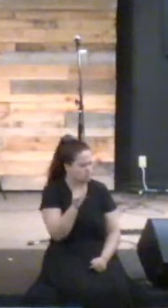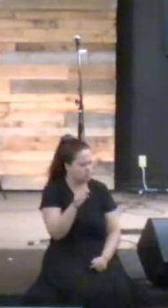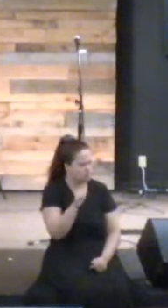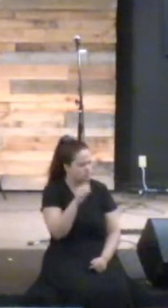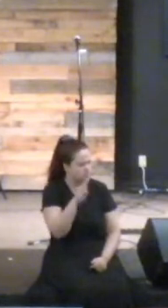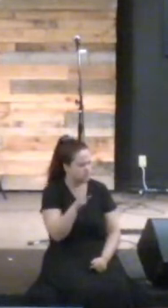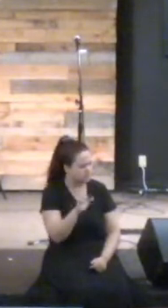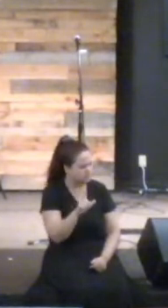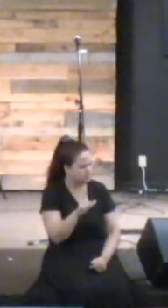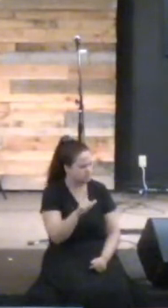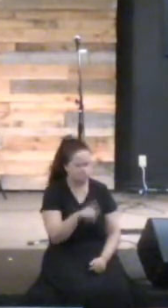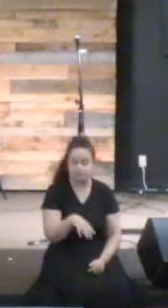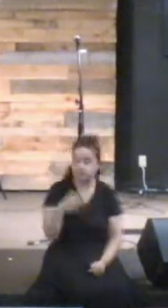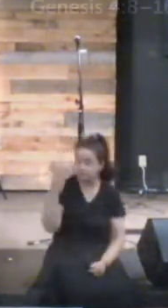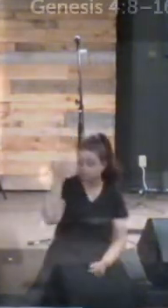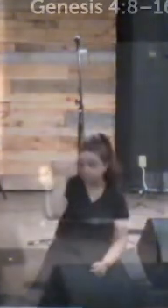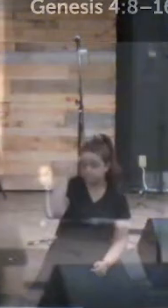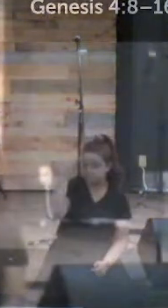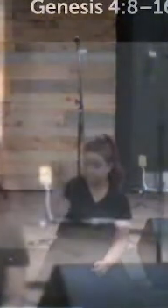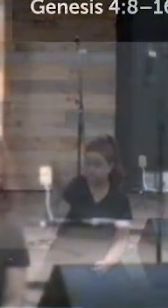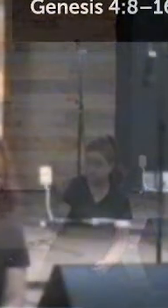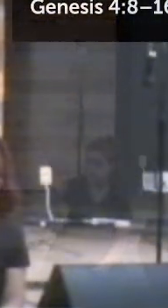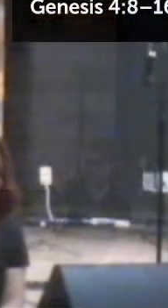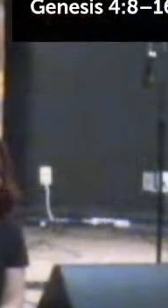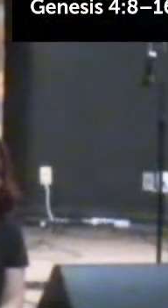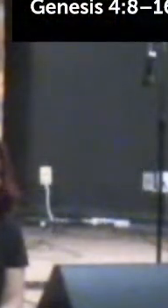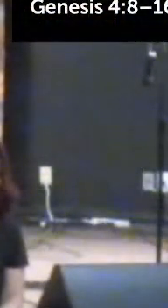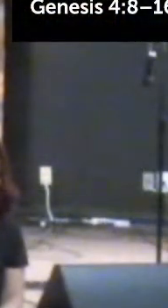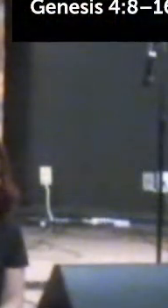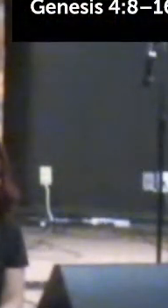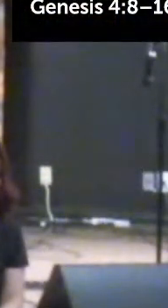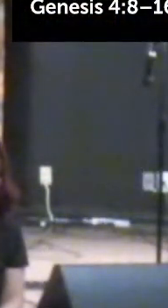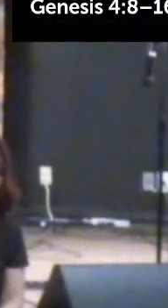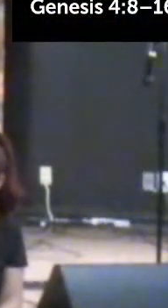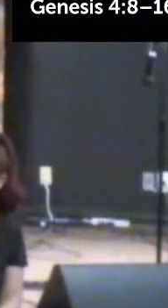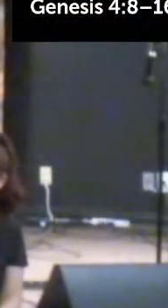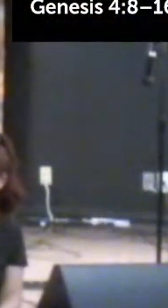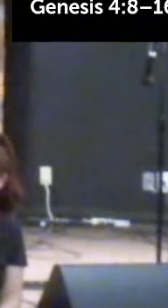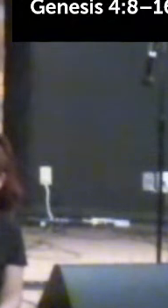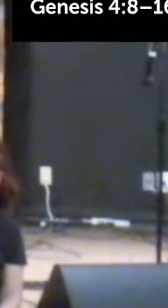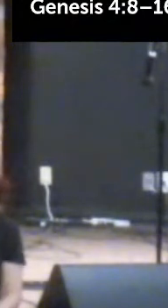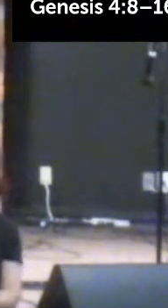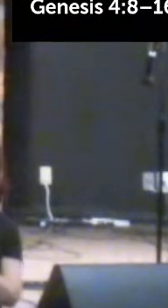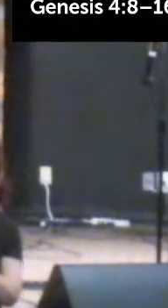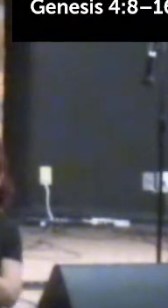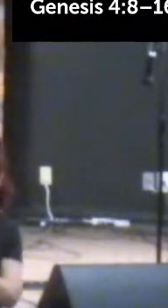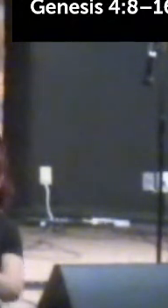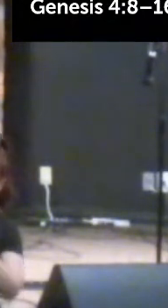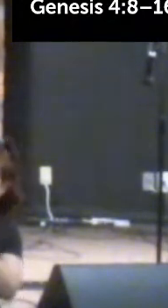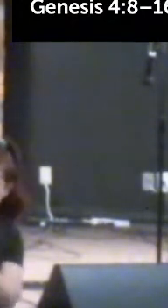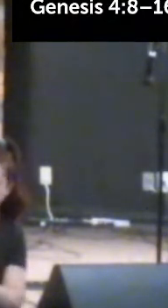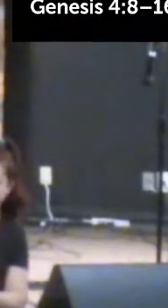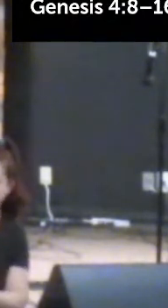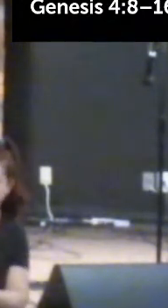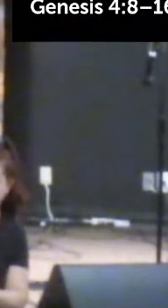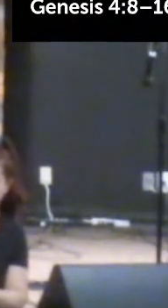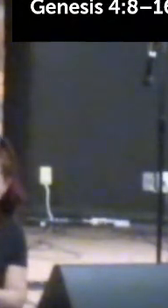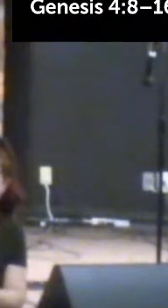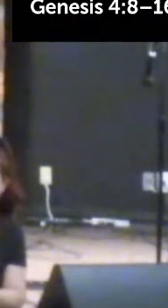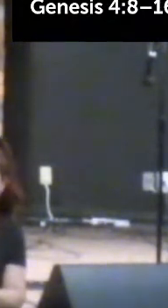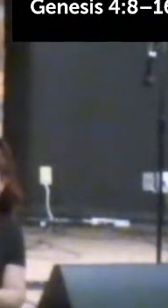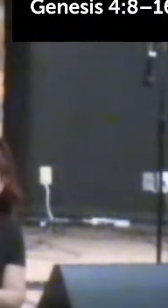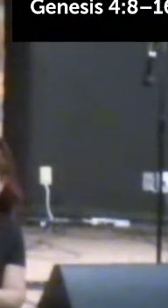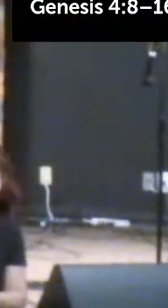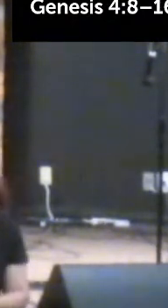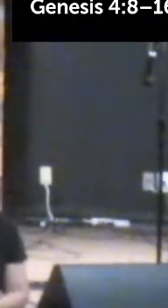don't know Kane responded and my my brother's Guardian now in the NIV and some other uh